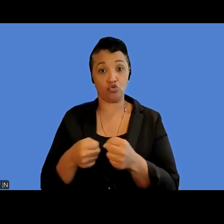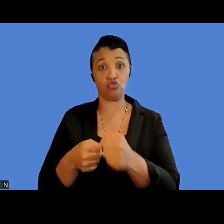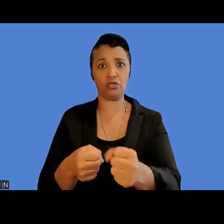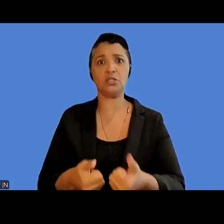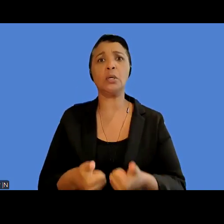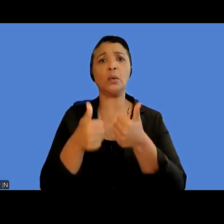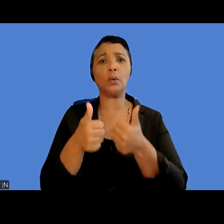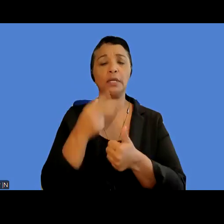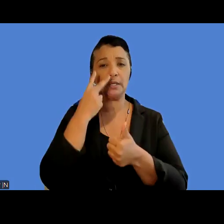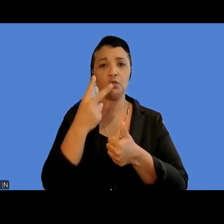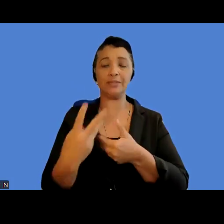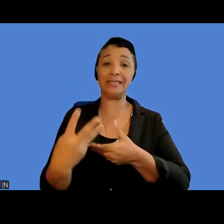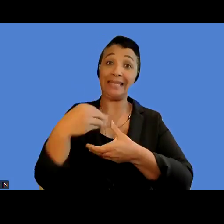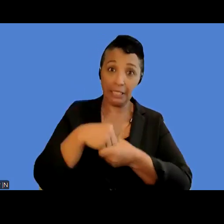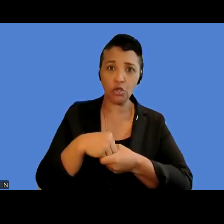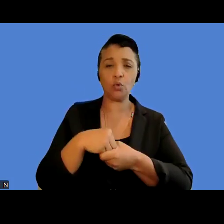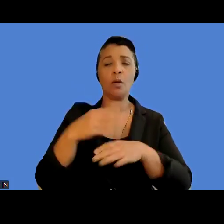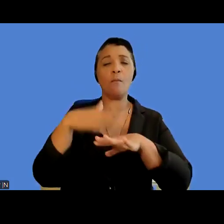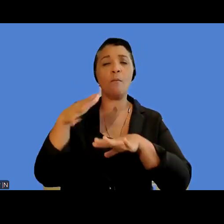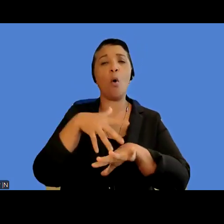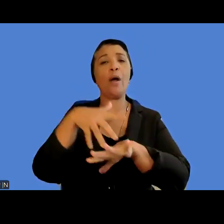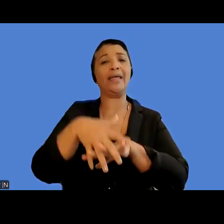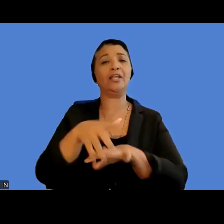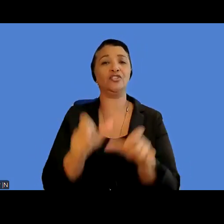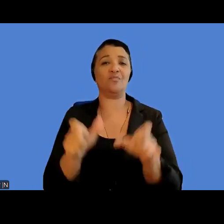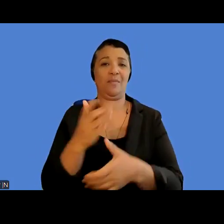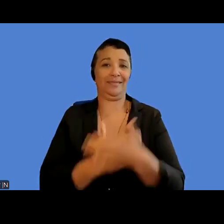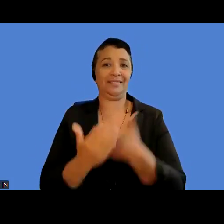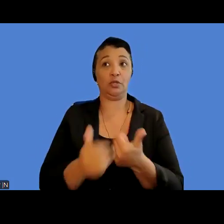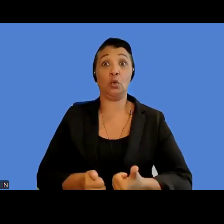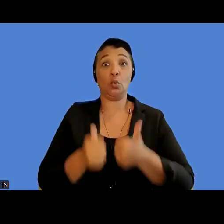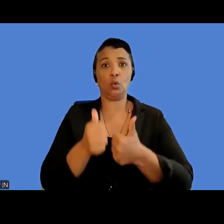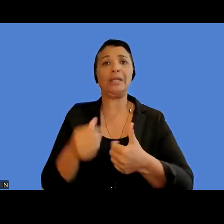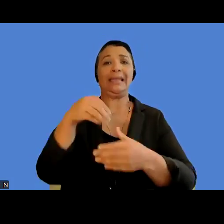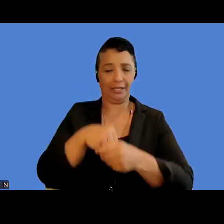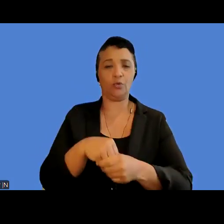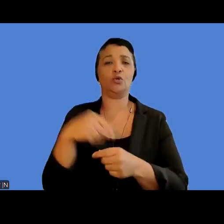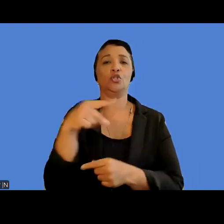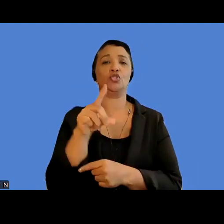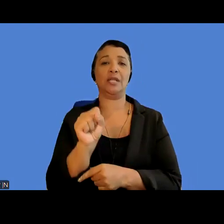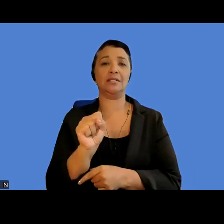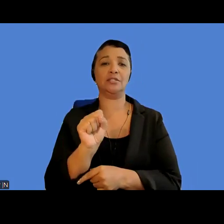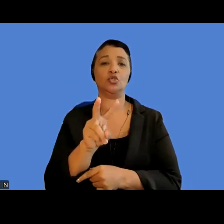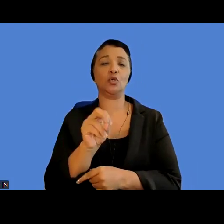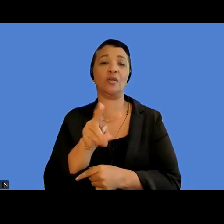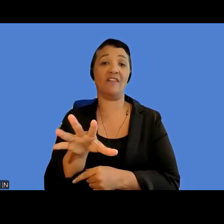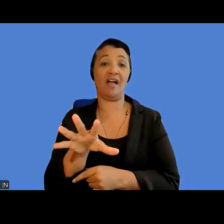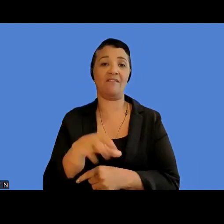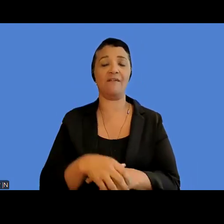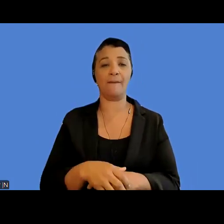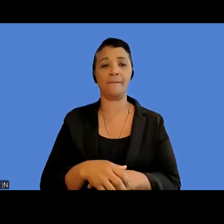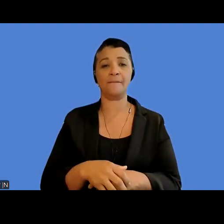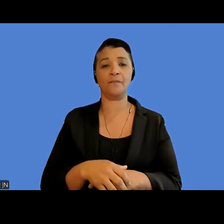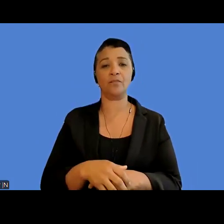order to engage more Indigenous persons with disabilities for the GDS 2025. I am not thinking only in person, because for